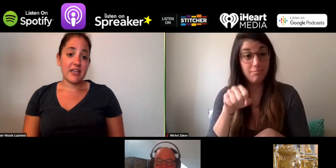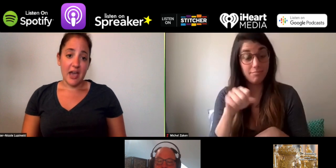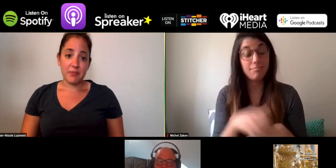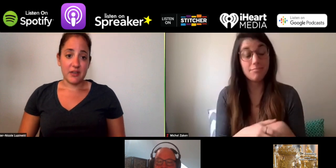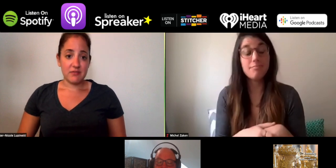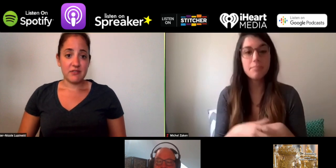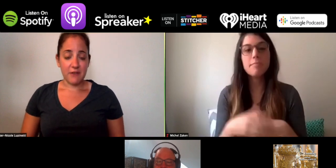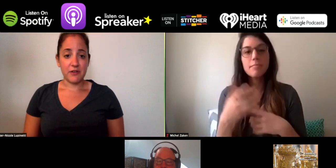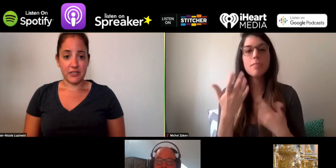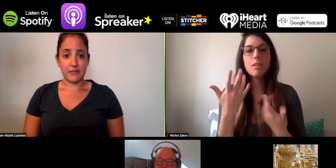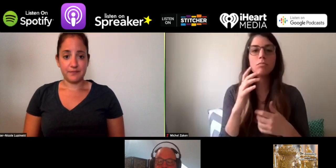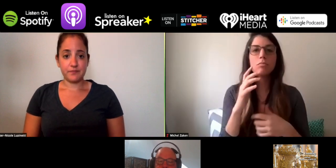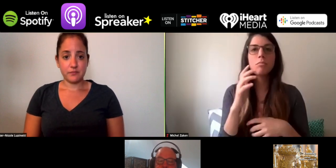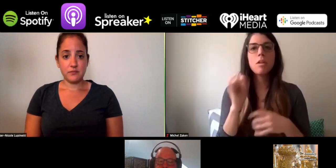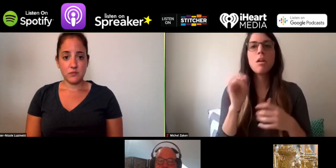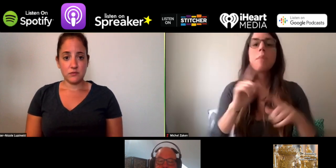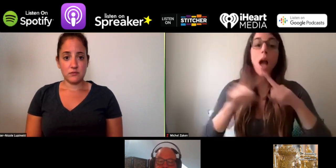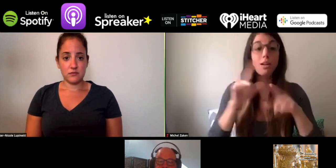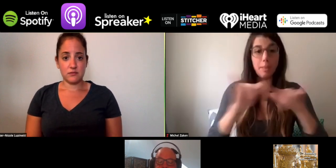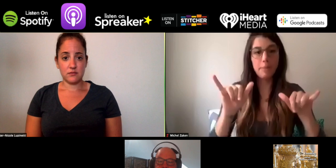Yeah, it can be, definitely.